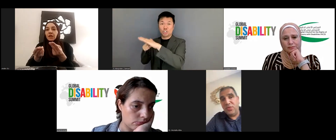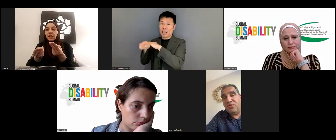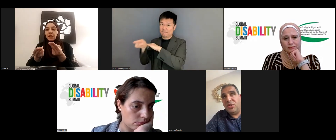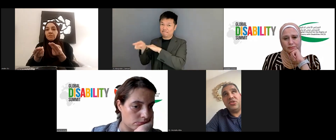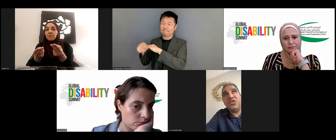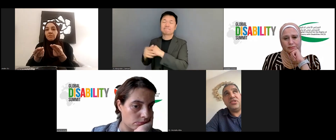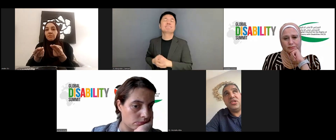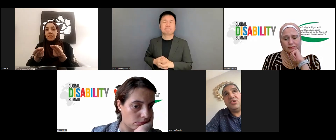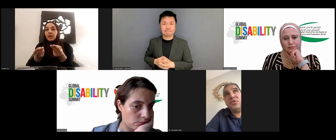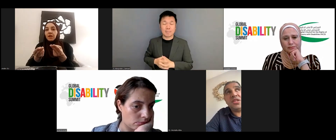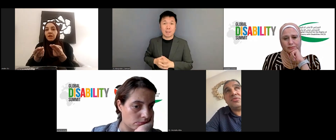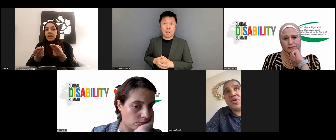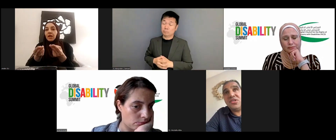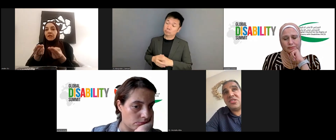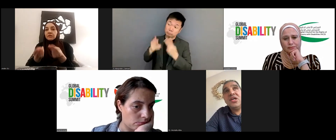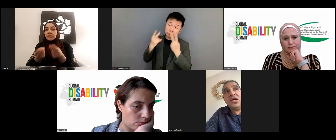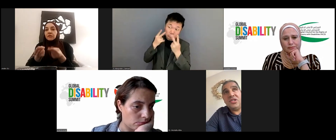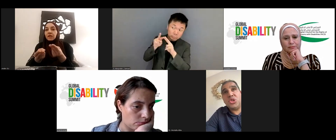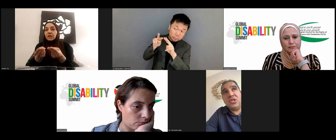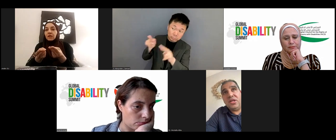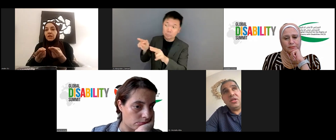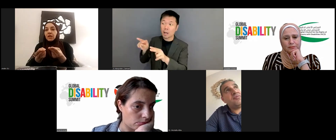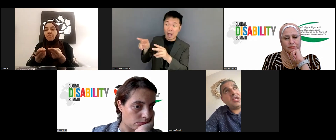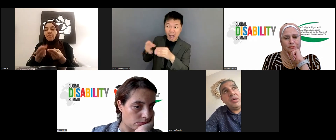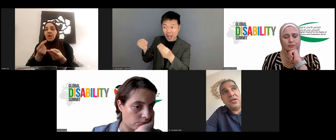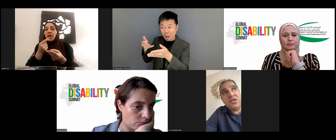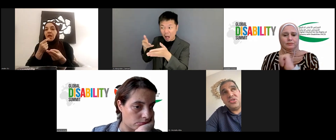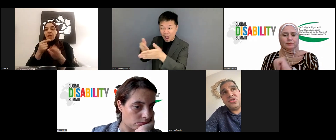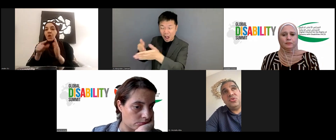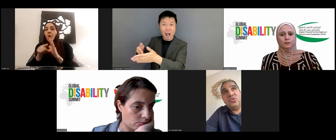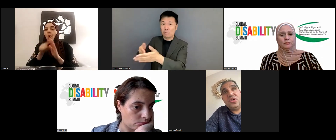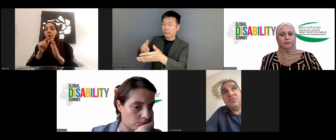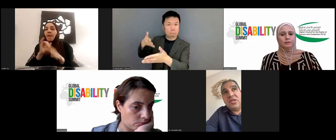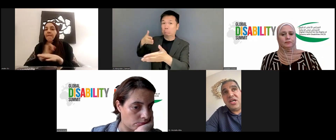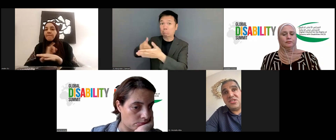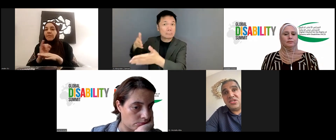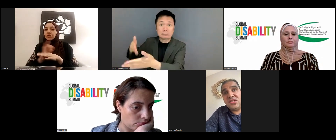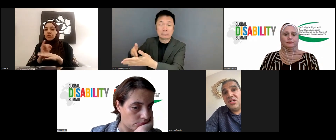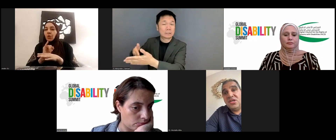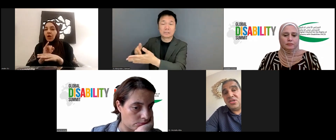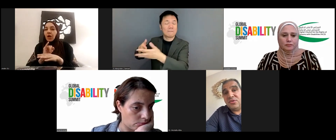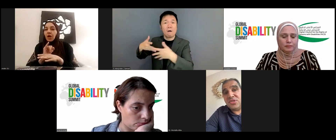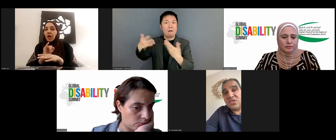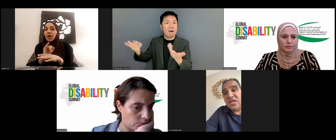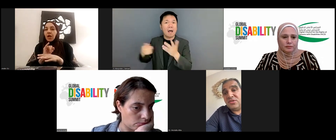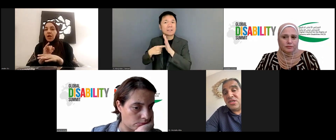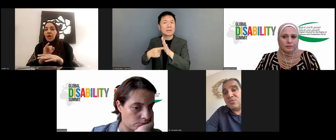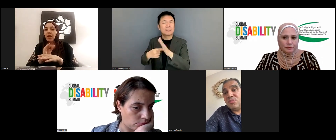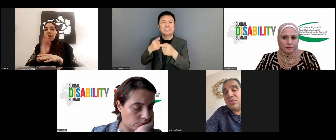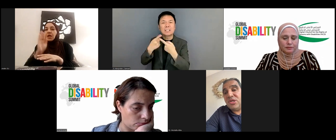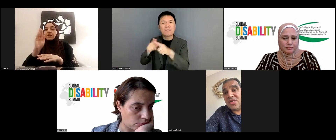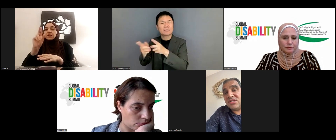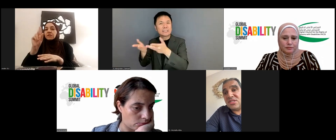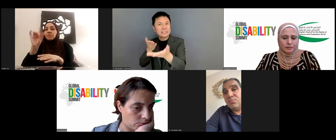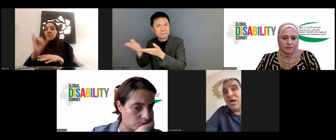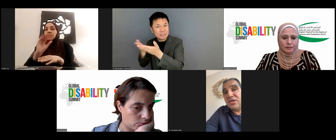that they definitely face additional barriers to even access services that is